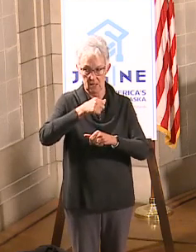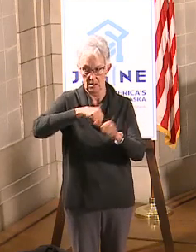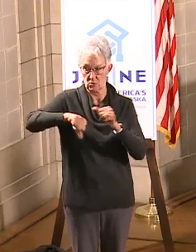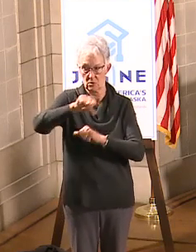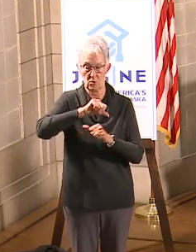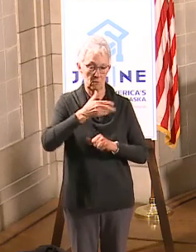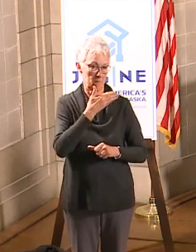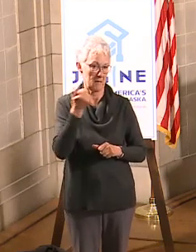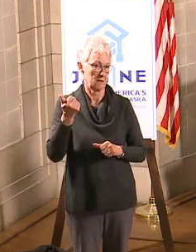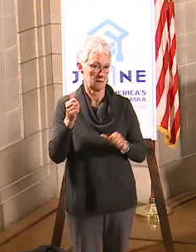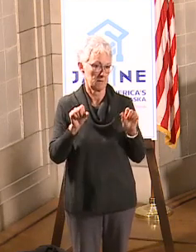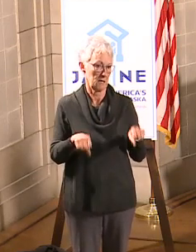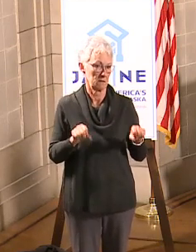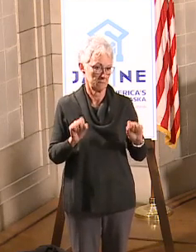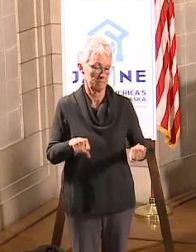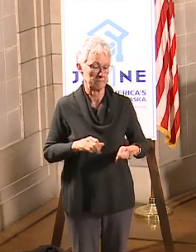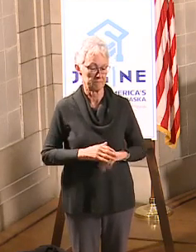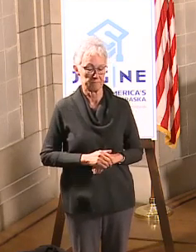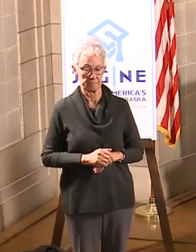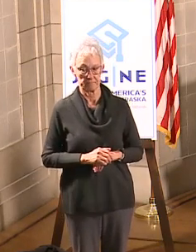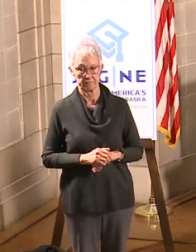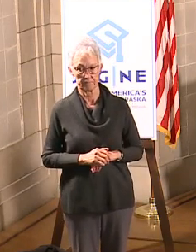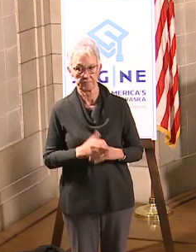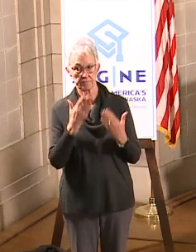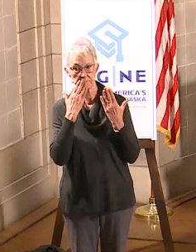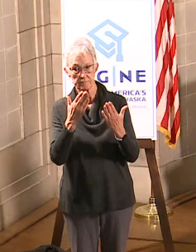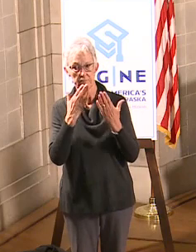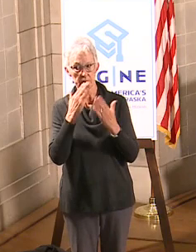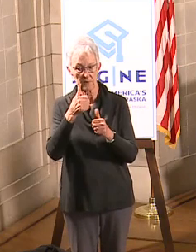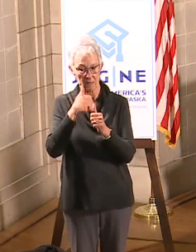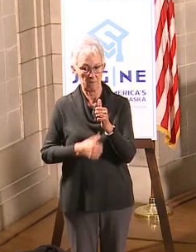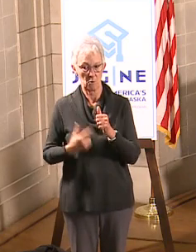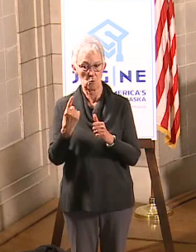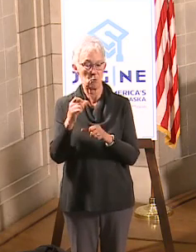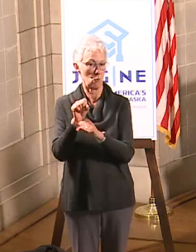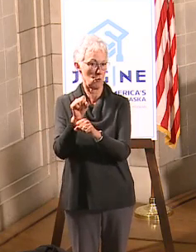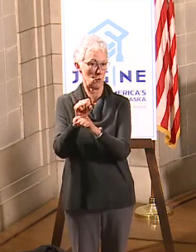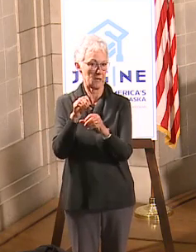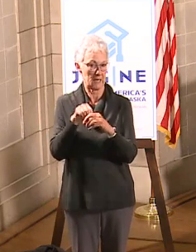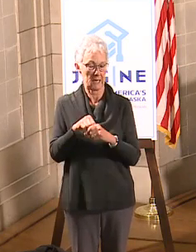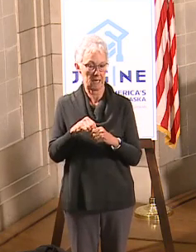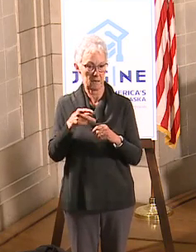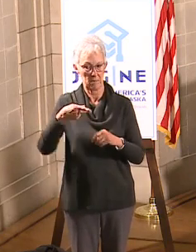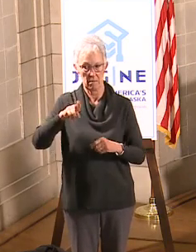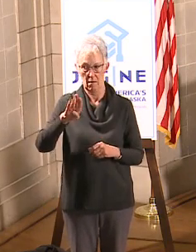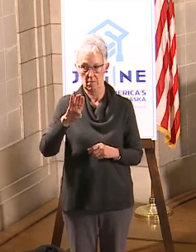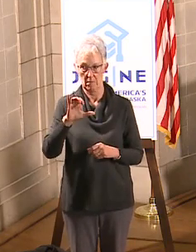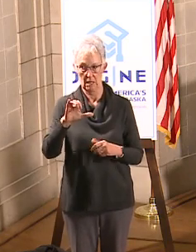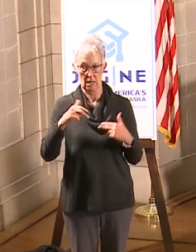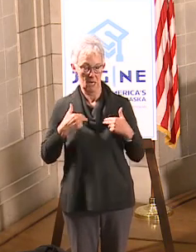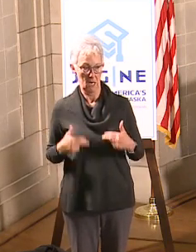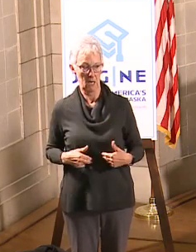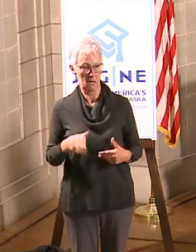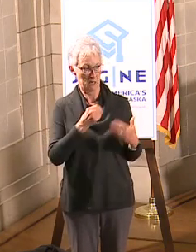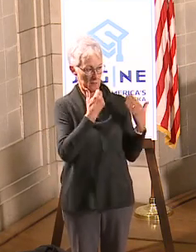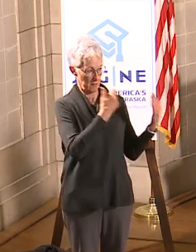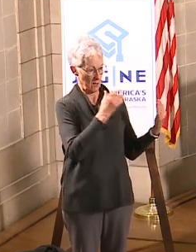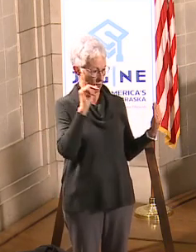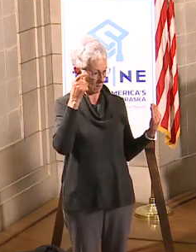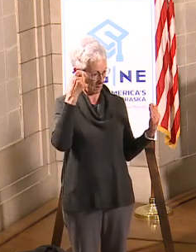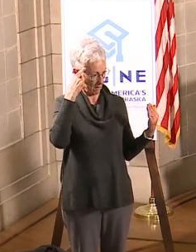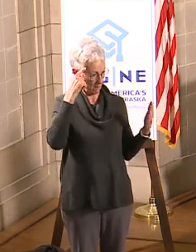we can. Again, thank you to everyone in public health, and thank you, Governor, for allowing me to speak today on their